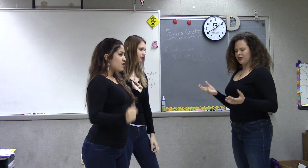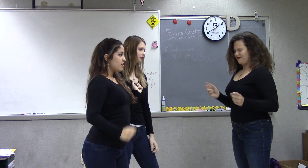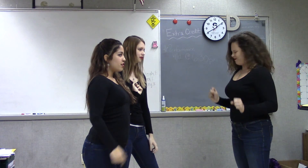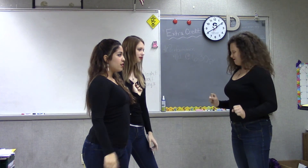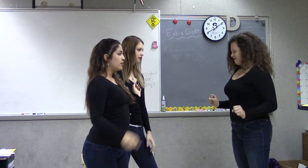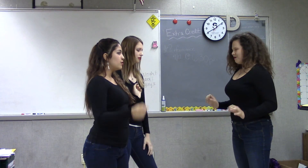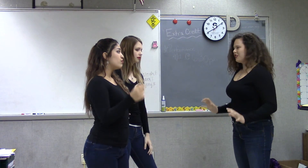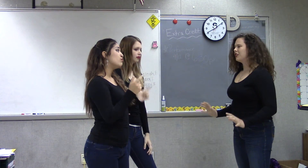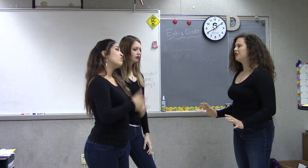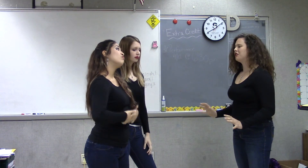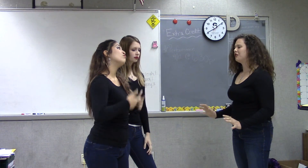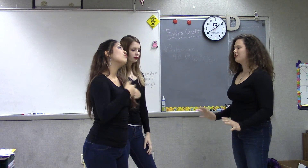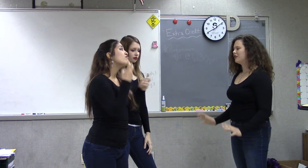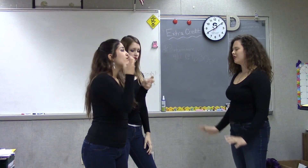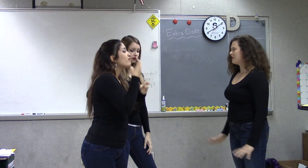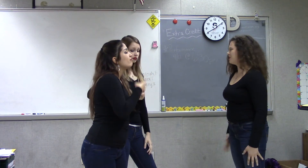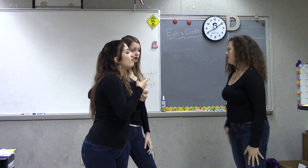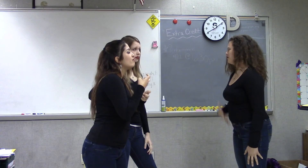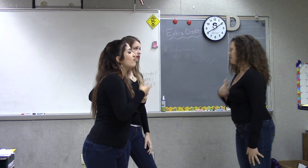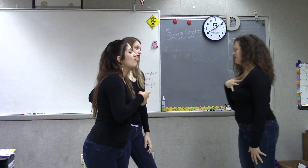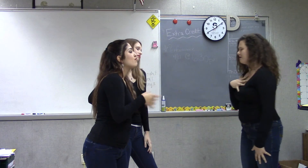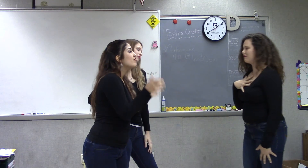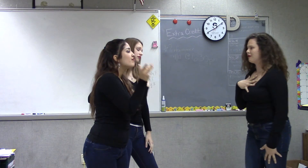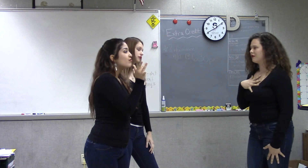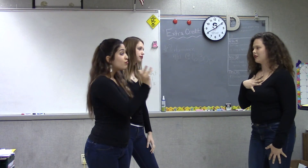Life's full of tough choices in it.